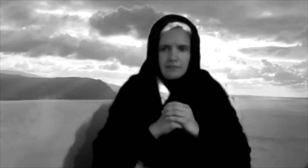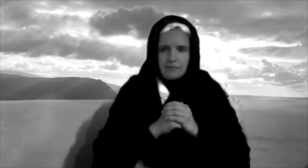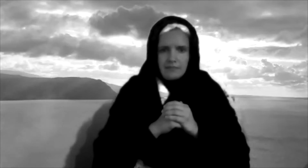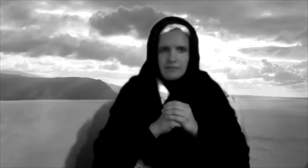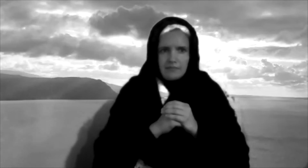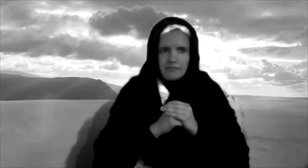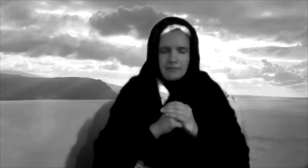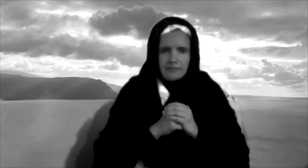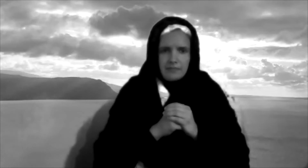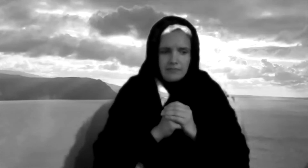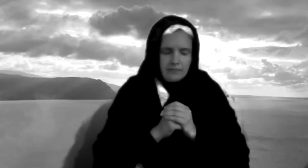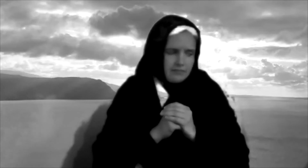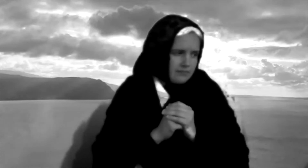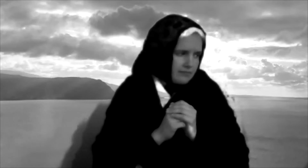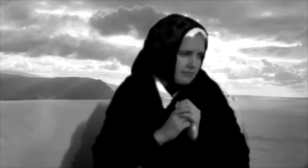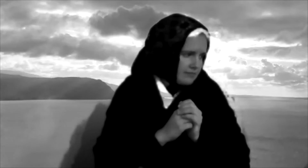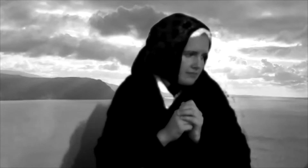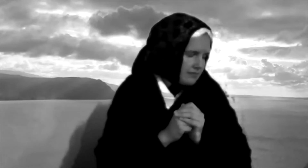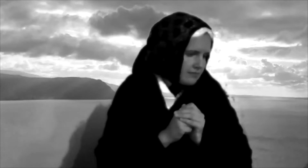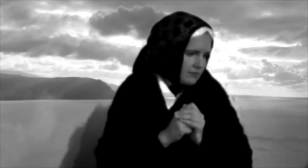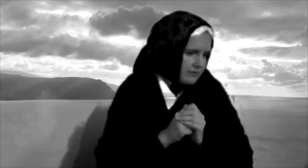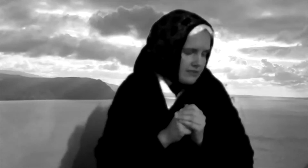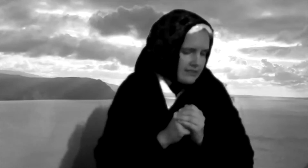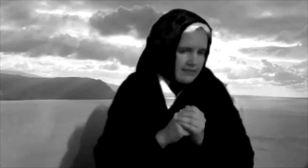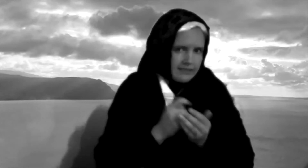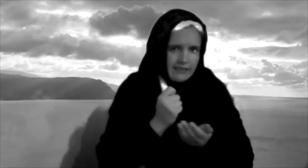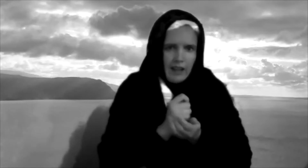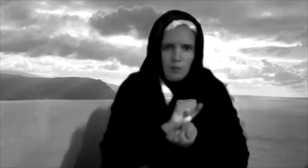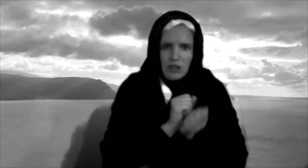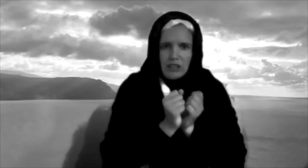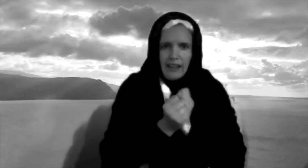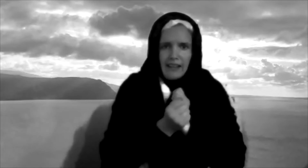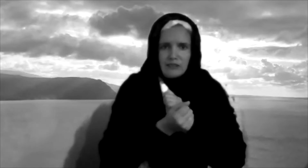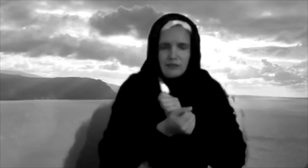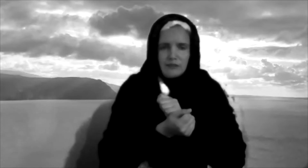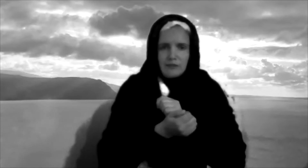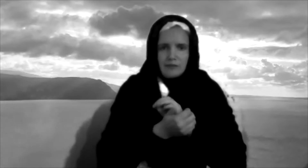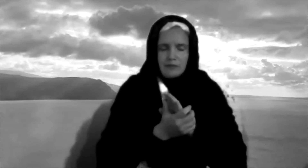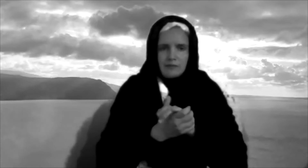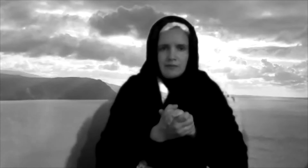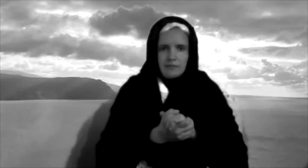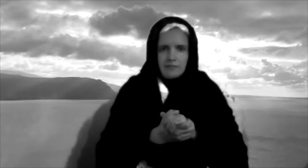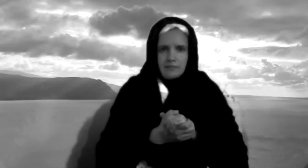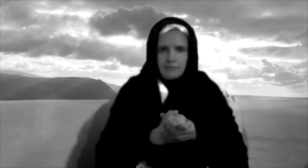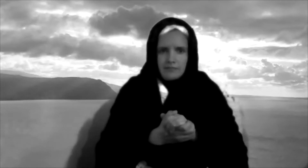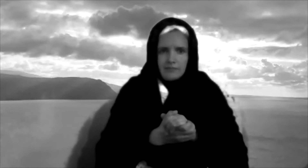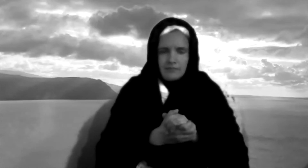I went to school there many years ago, in St. Mary's for a short time, but I grew up most of my life here